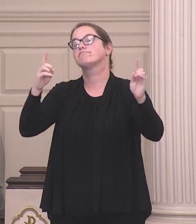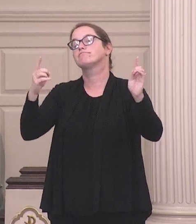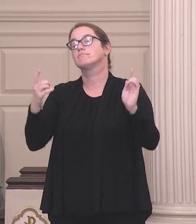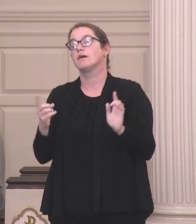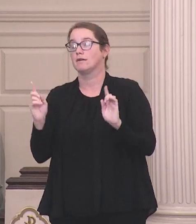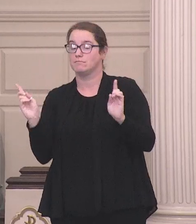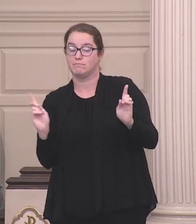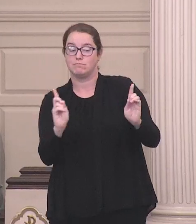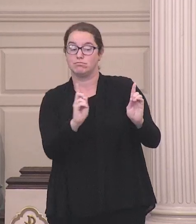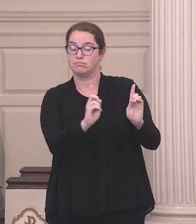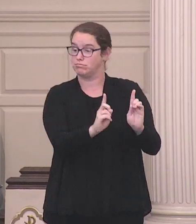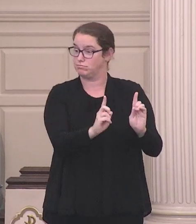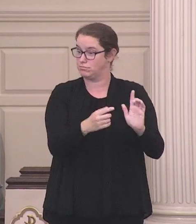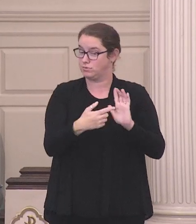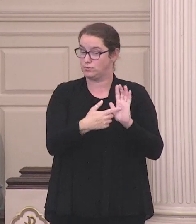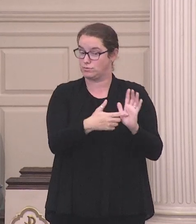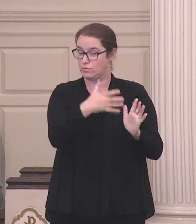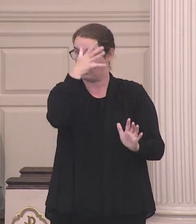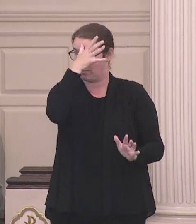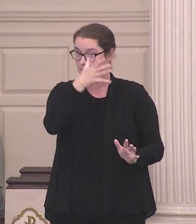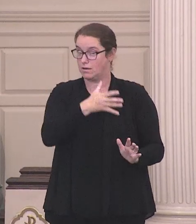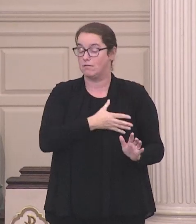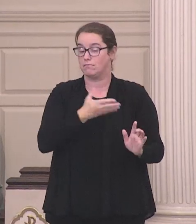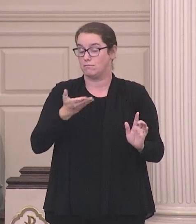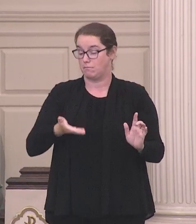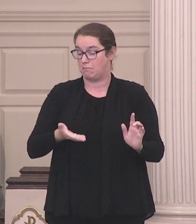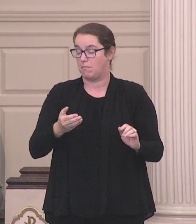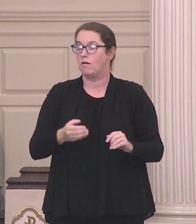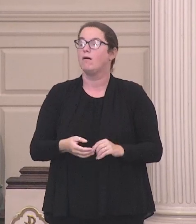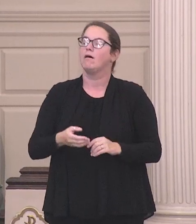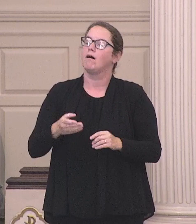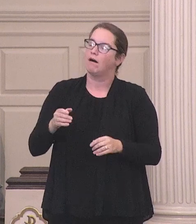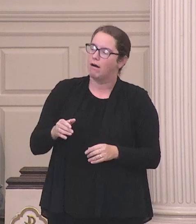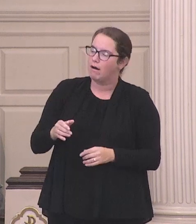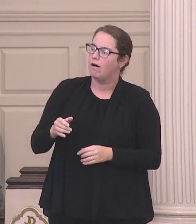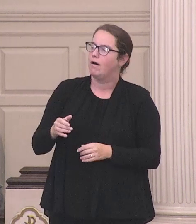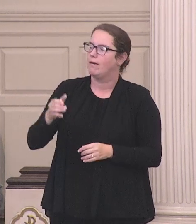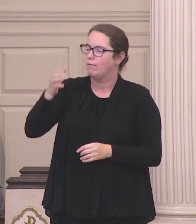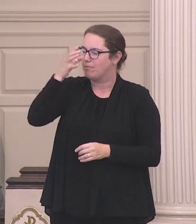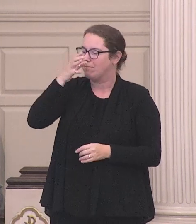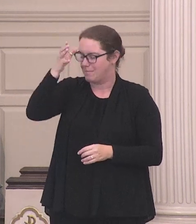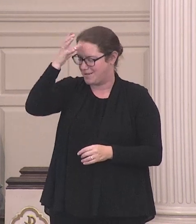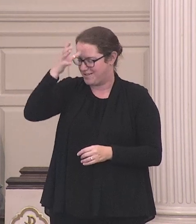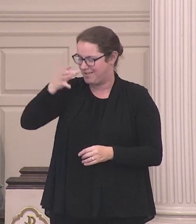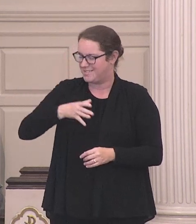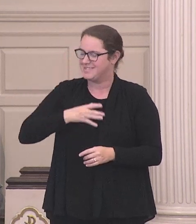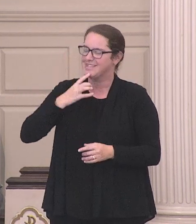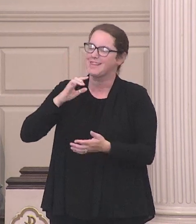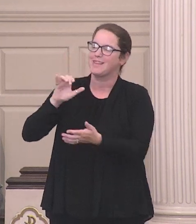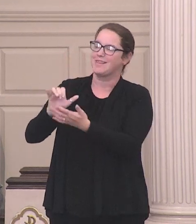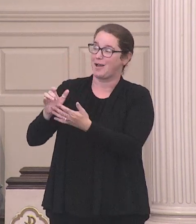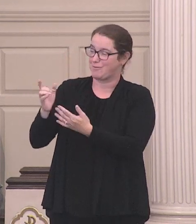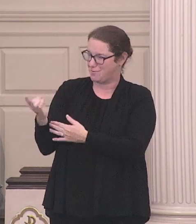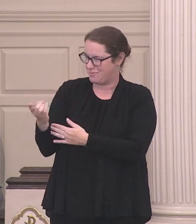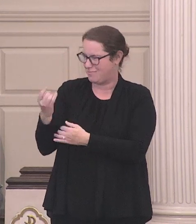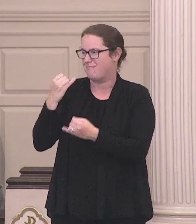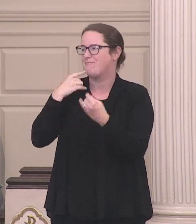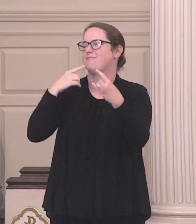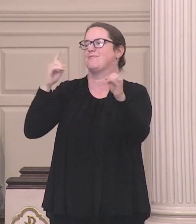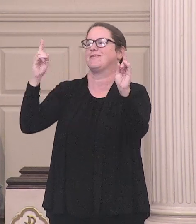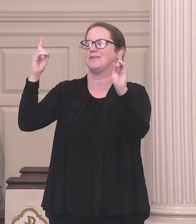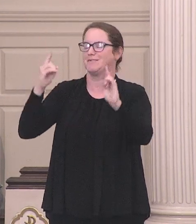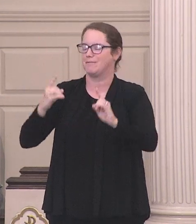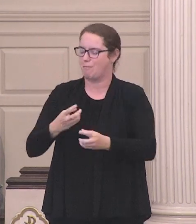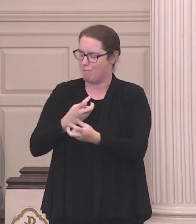her to the man said, "This one, at last, is bone of my bones